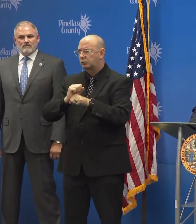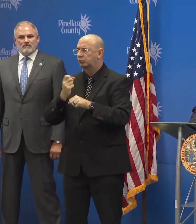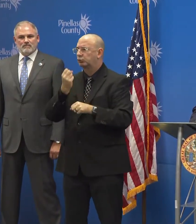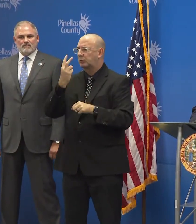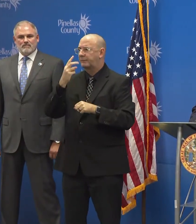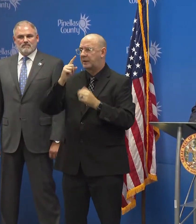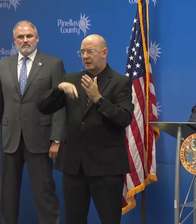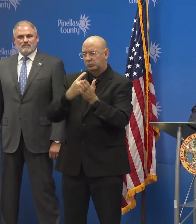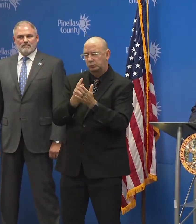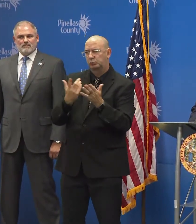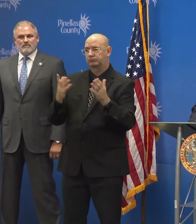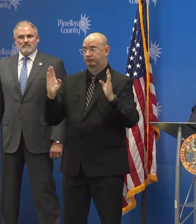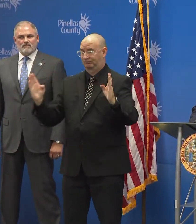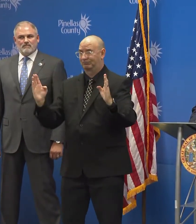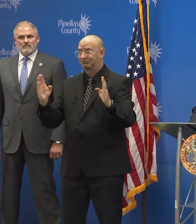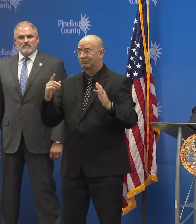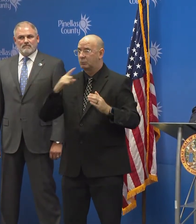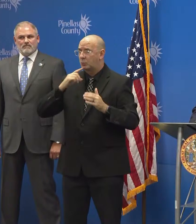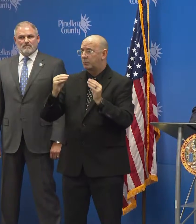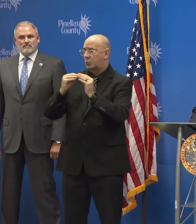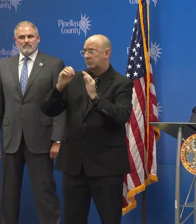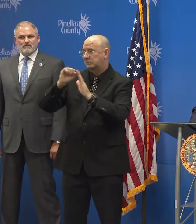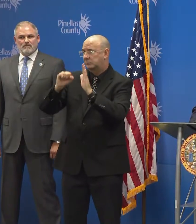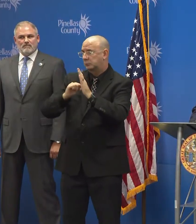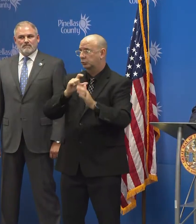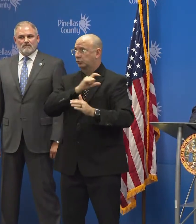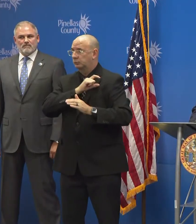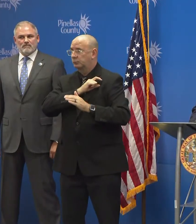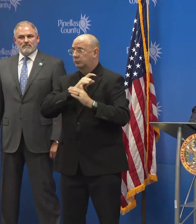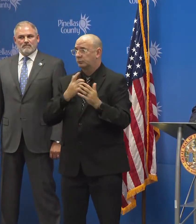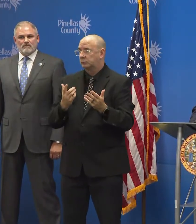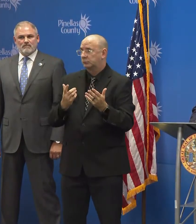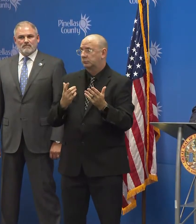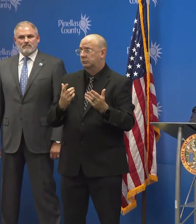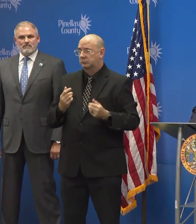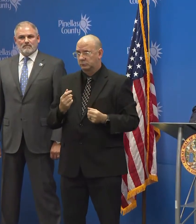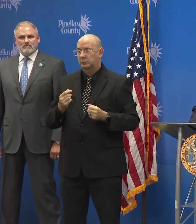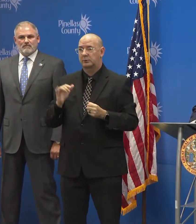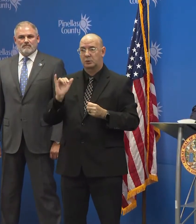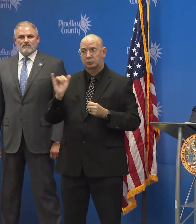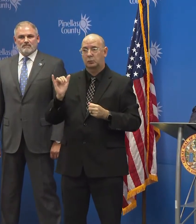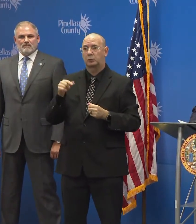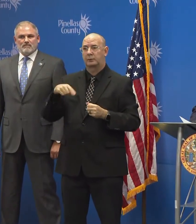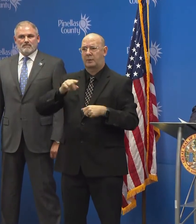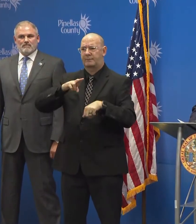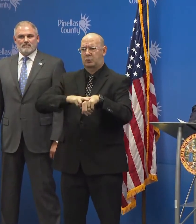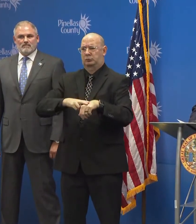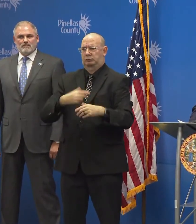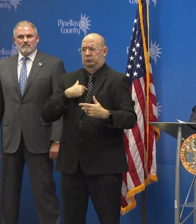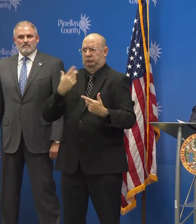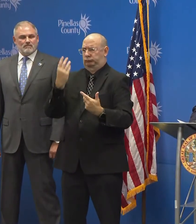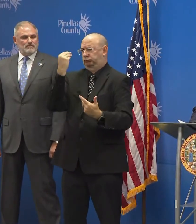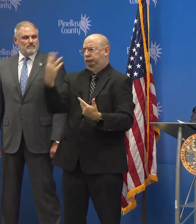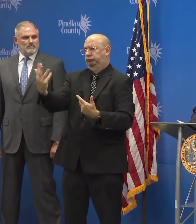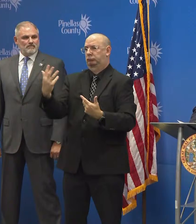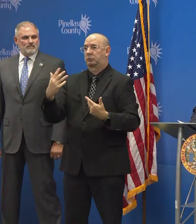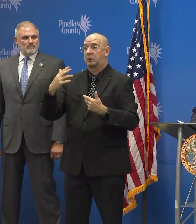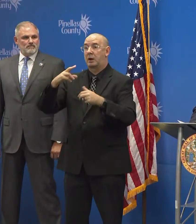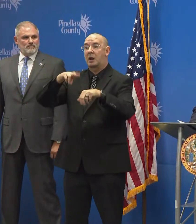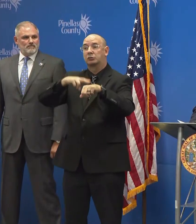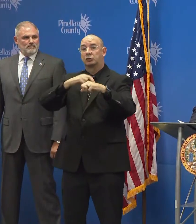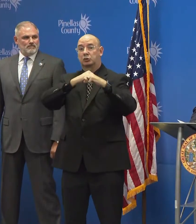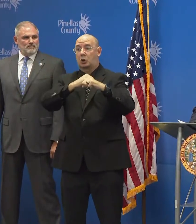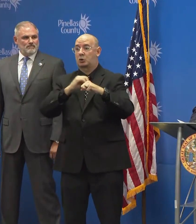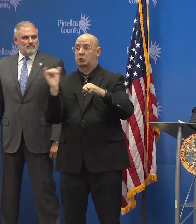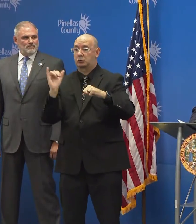troopers to the Gulf Coast. And of course, the Coast Guard is there and will help as needed as well. So we have a state of